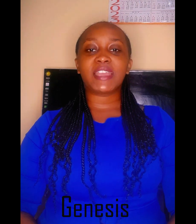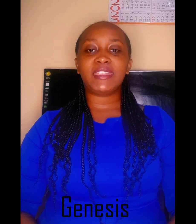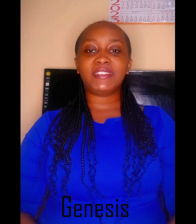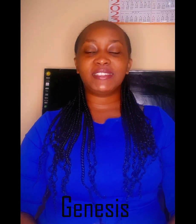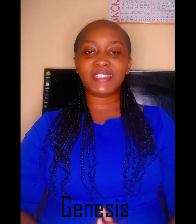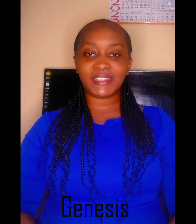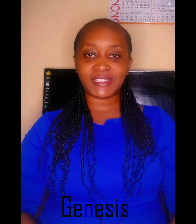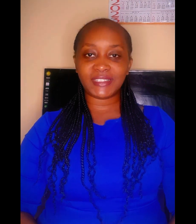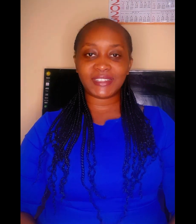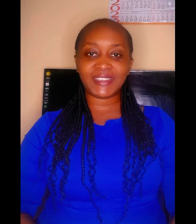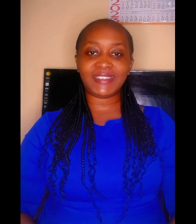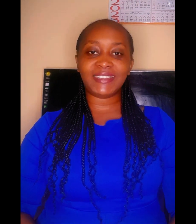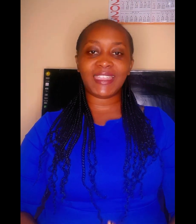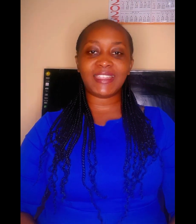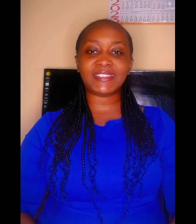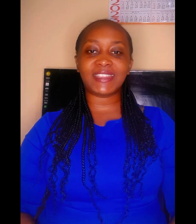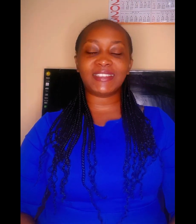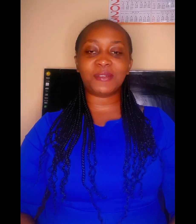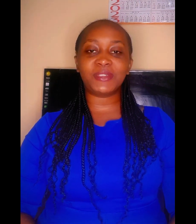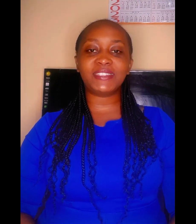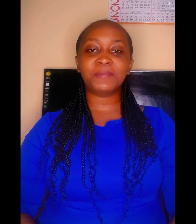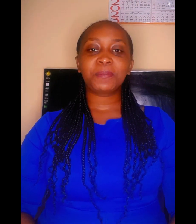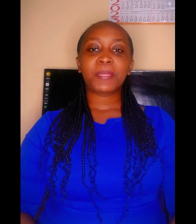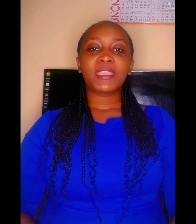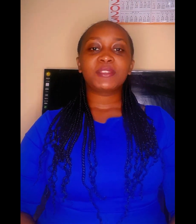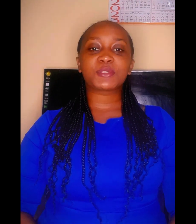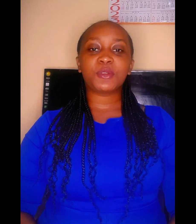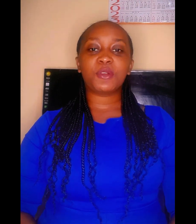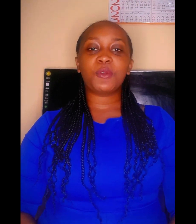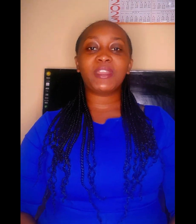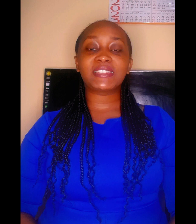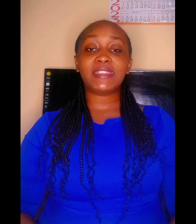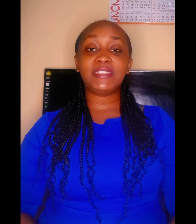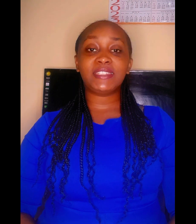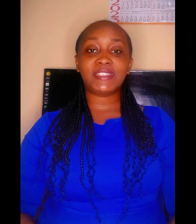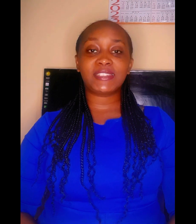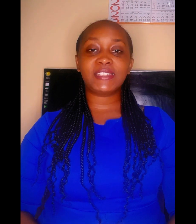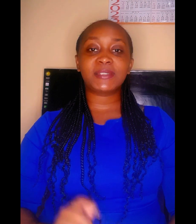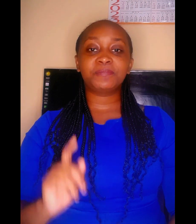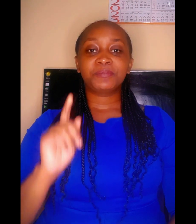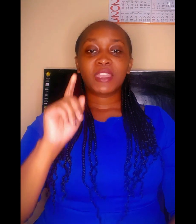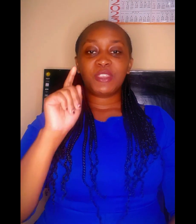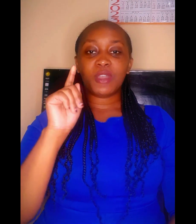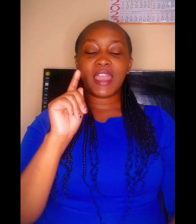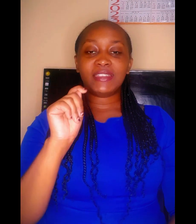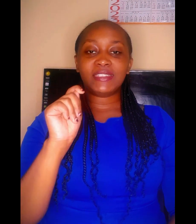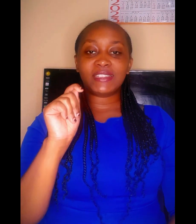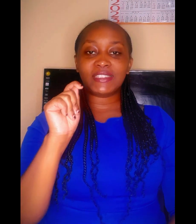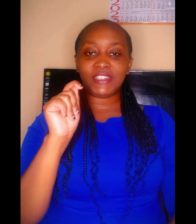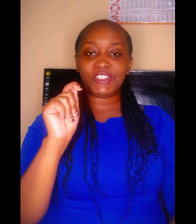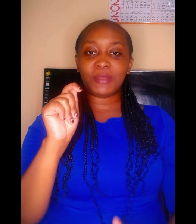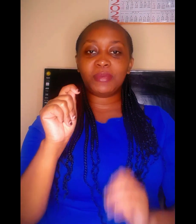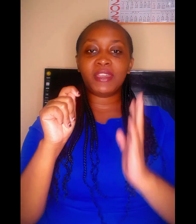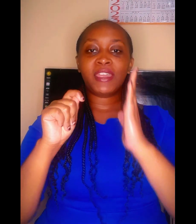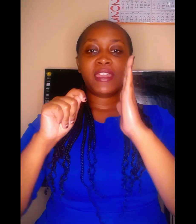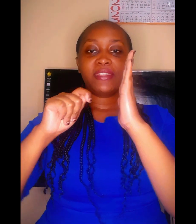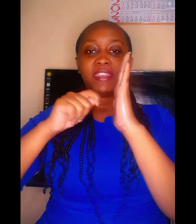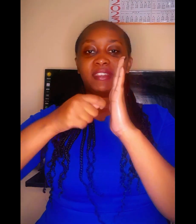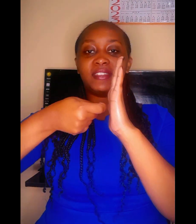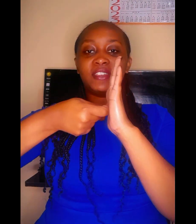sign Genesis in Kenyan Sign Language? So when signing Genesis, your hand is T-shape, then